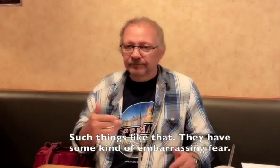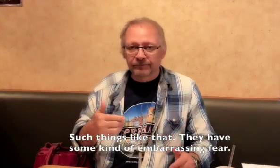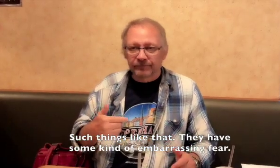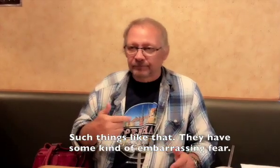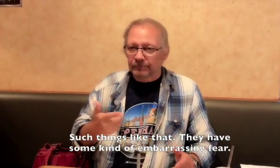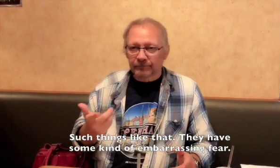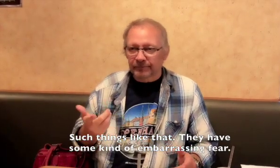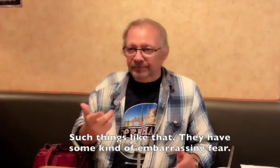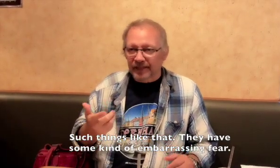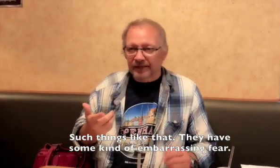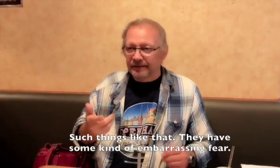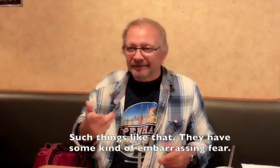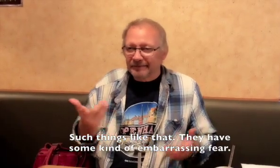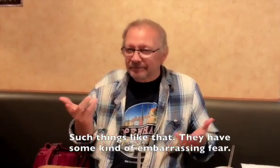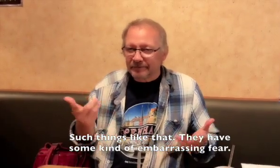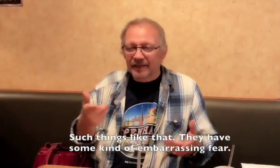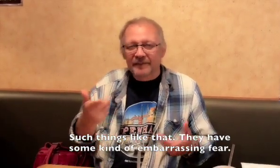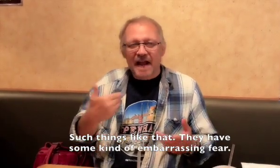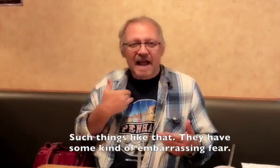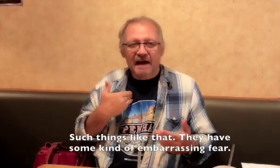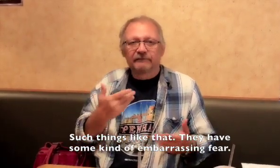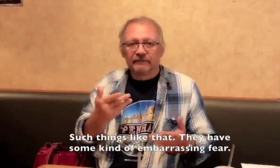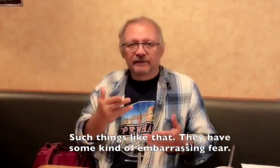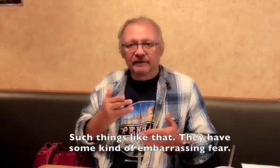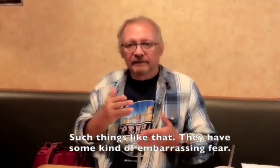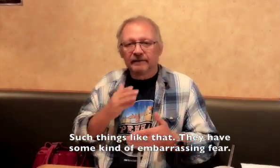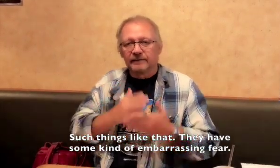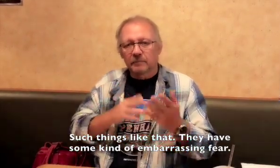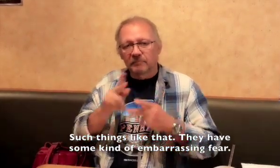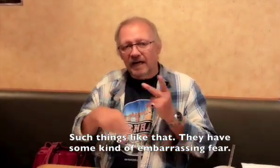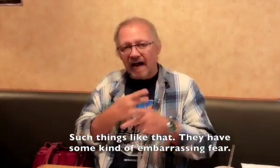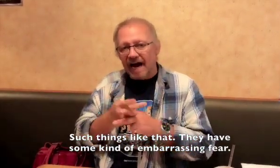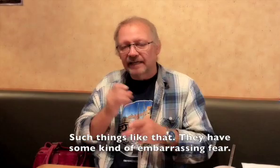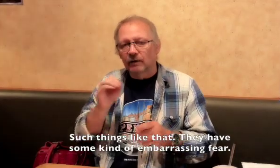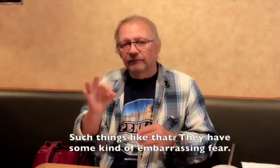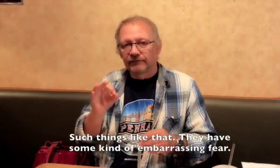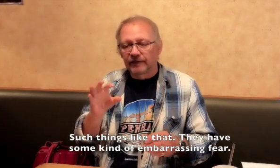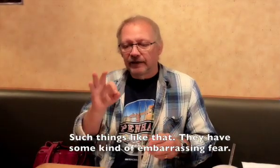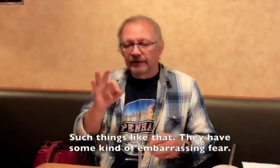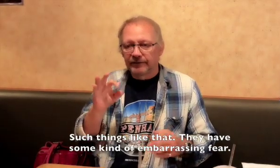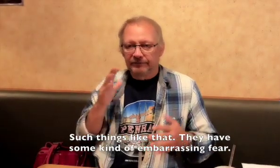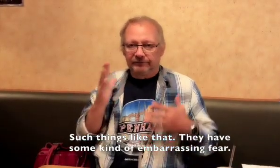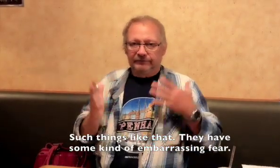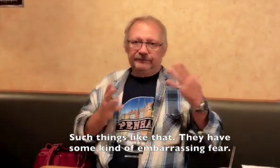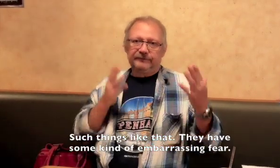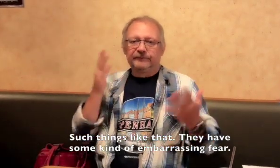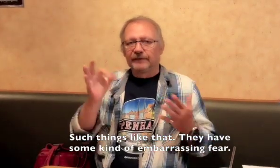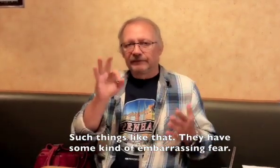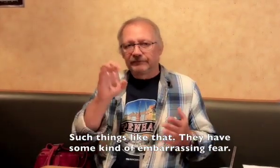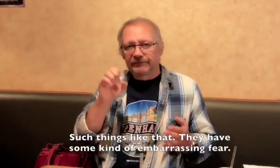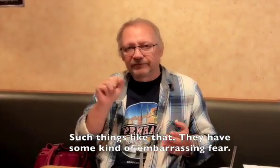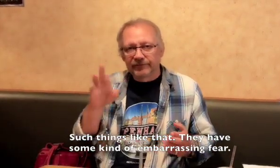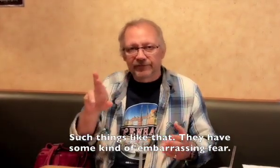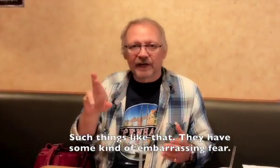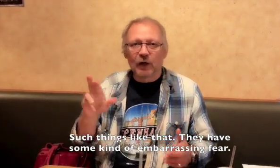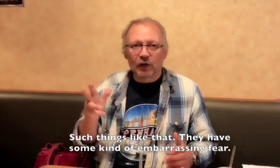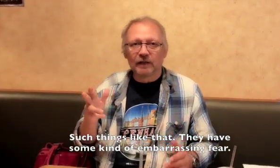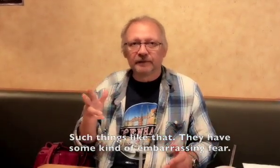Such things like that. They have some kind of embarrassing fear.